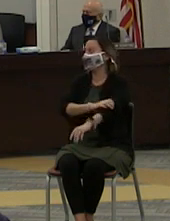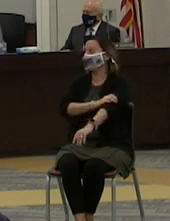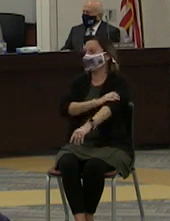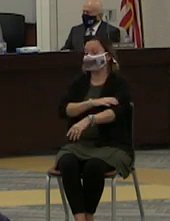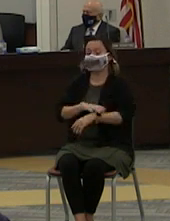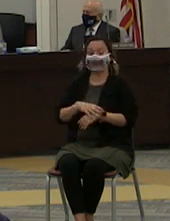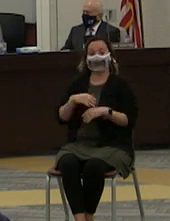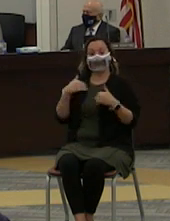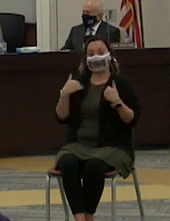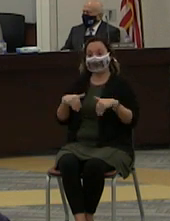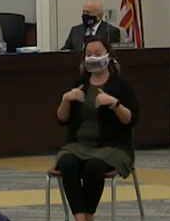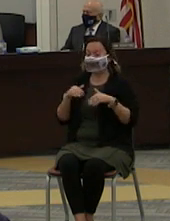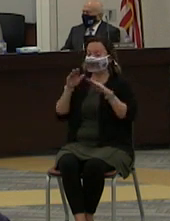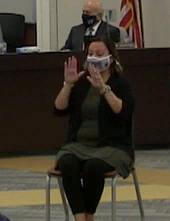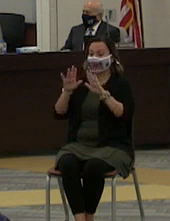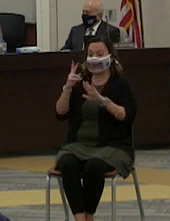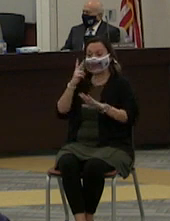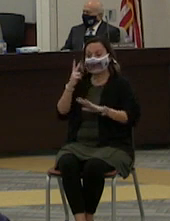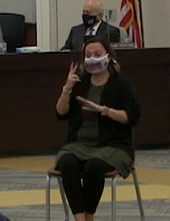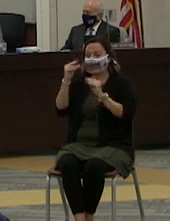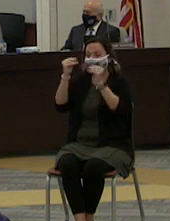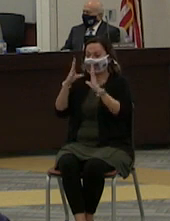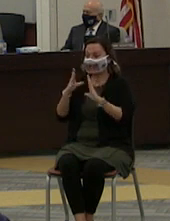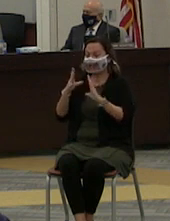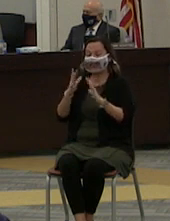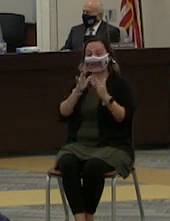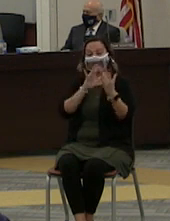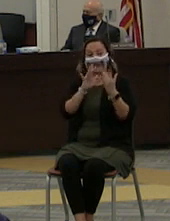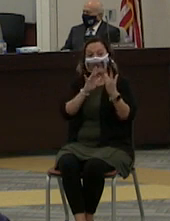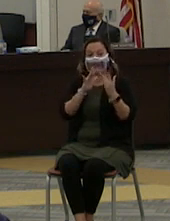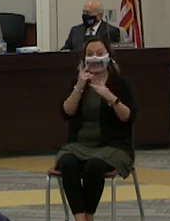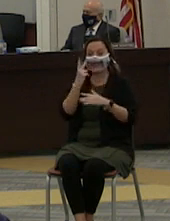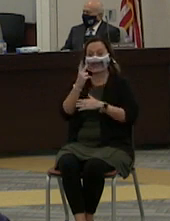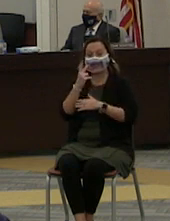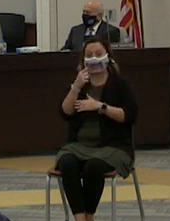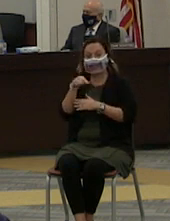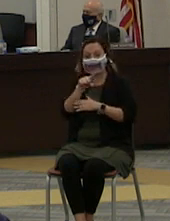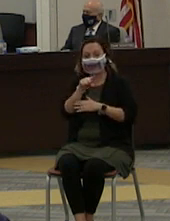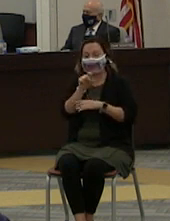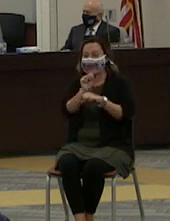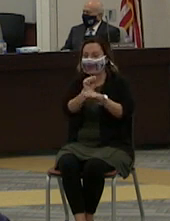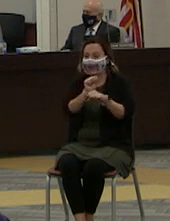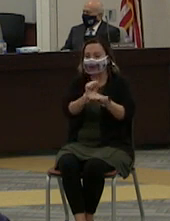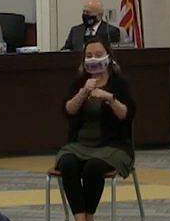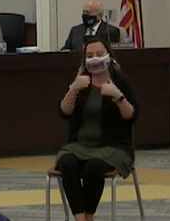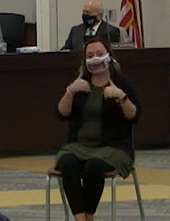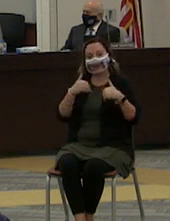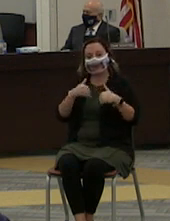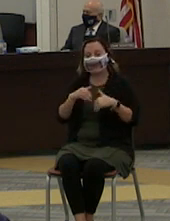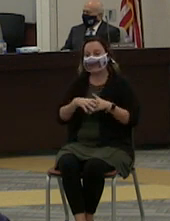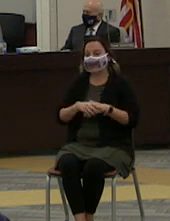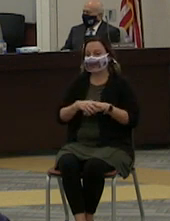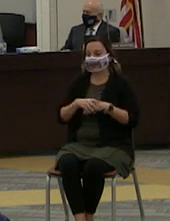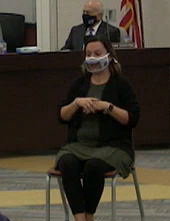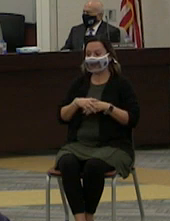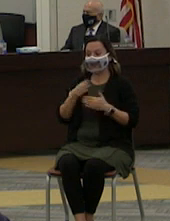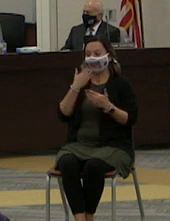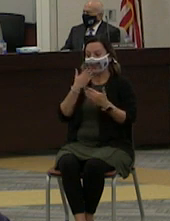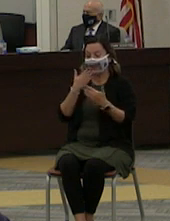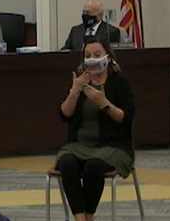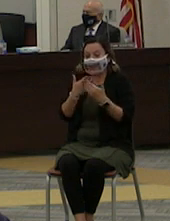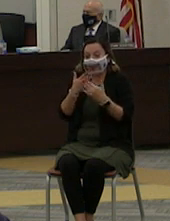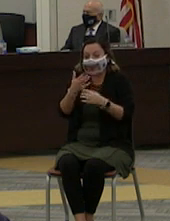it was just great to see teachers, even virtually, just get to see them do their thing. But two, I think it was well received,